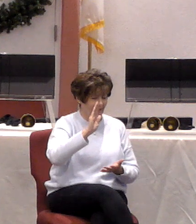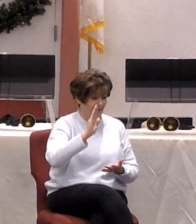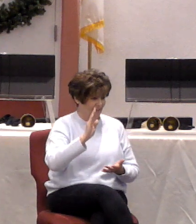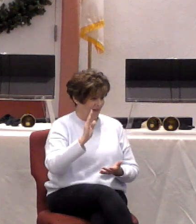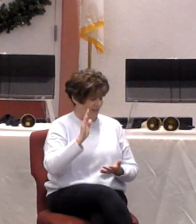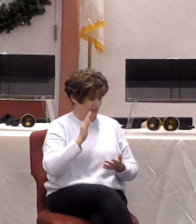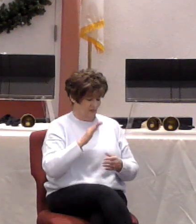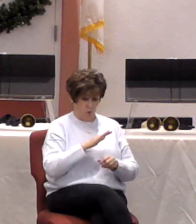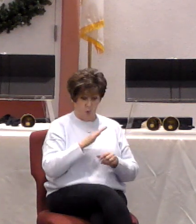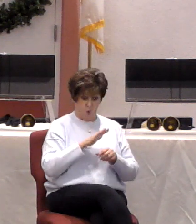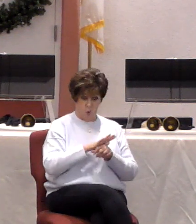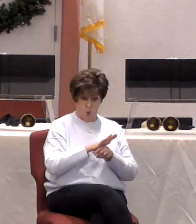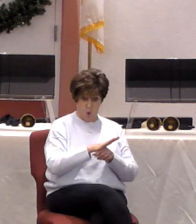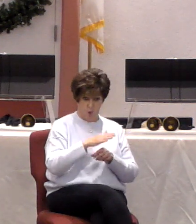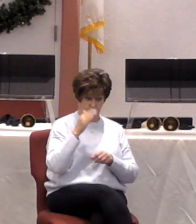it.